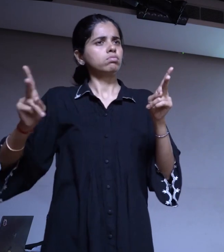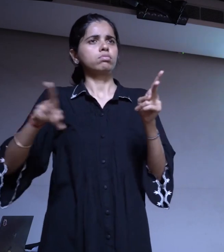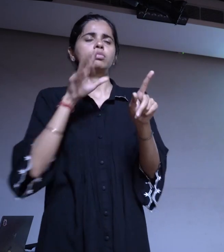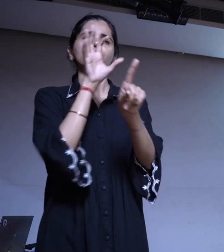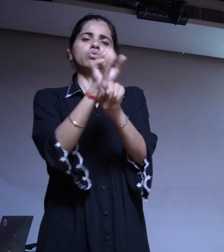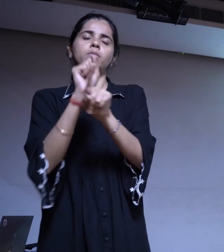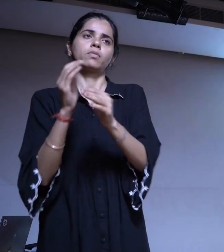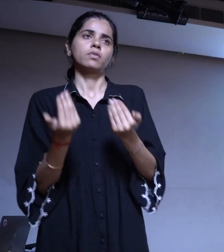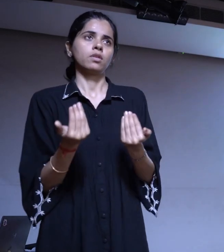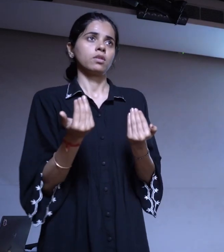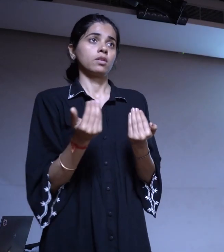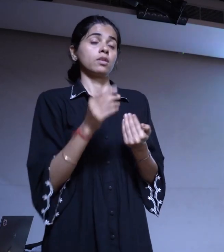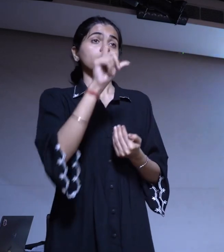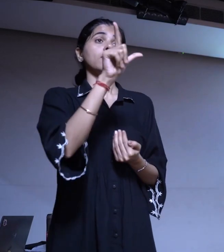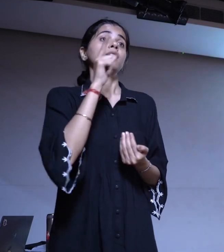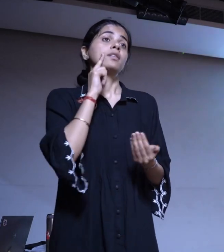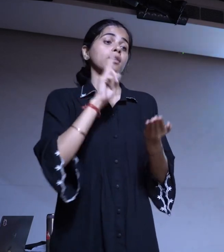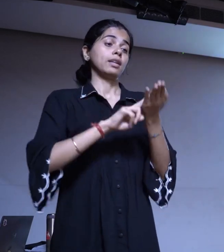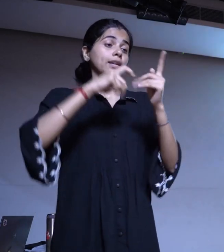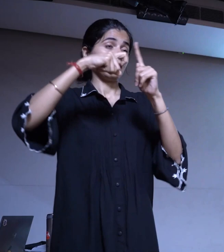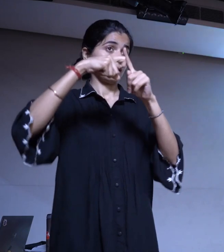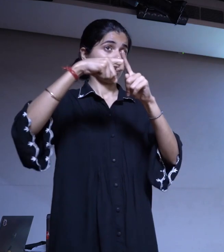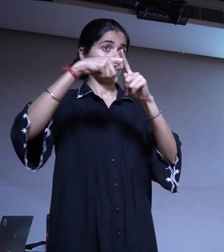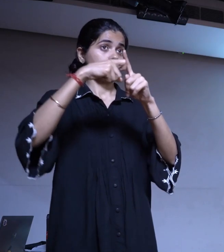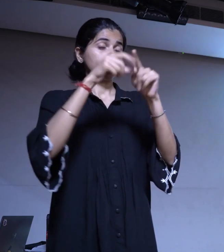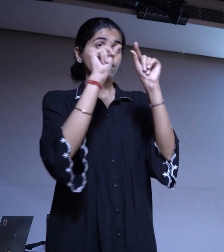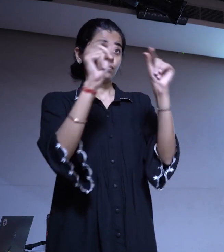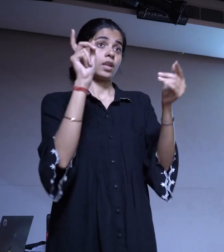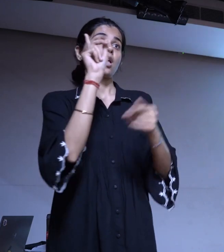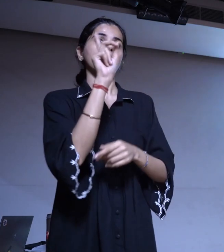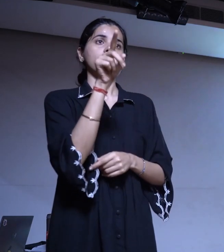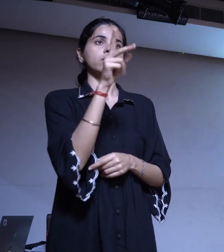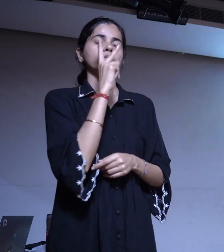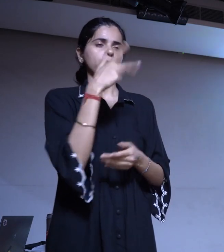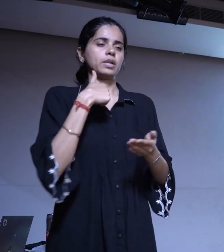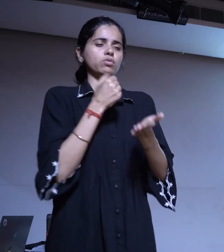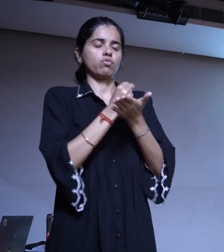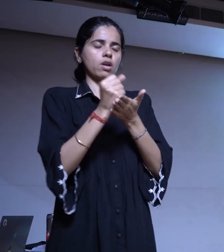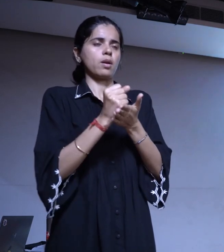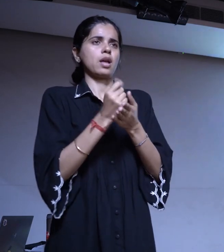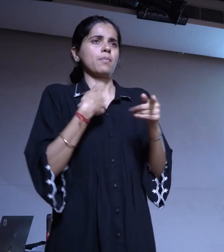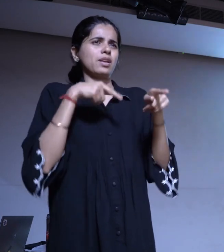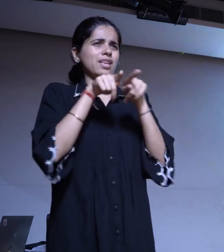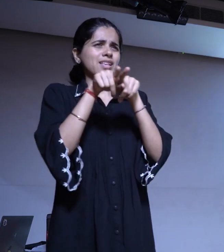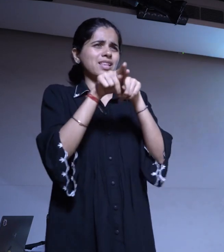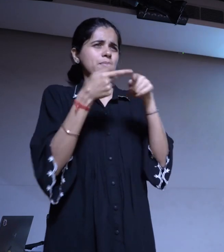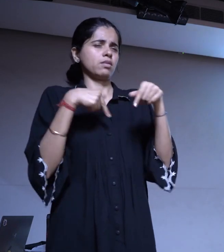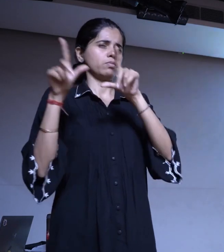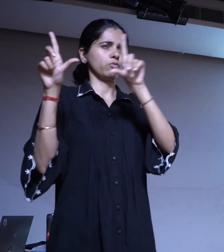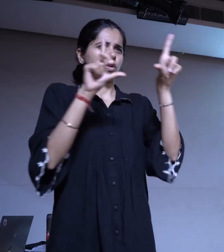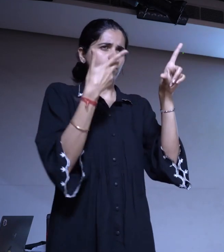child uh this is a link and I will try and hope that this demo works so there's a free demo that's